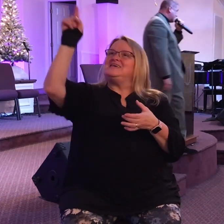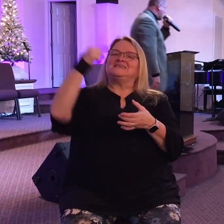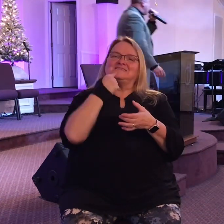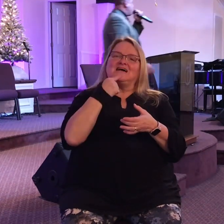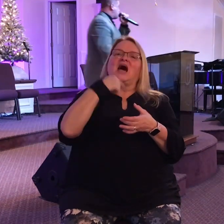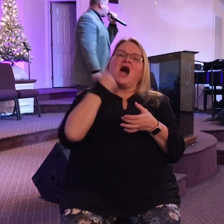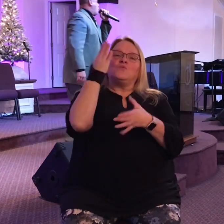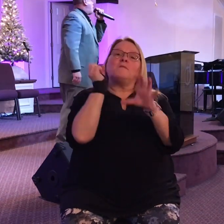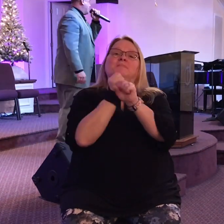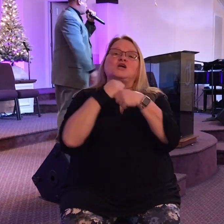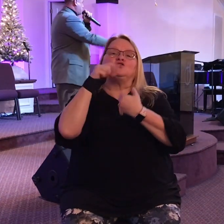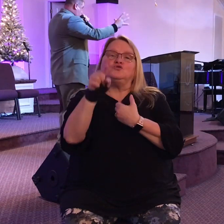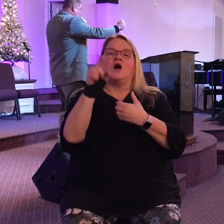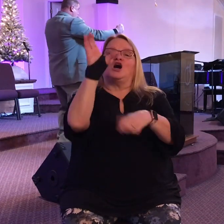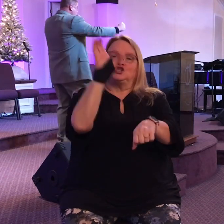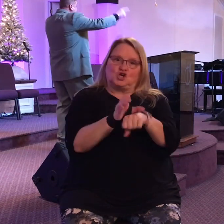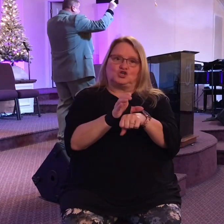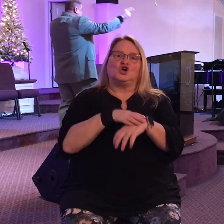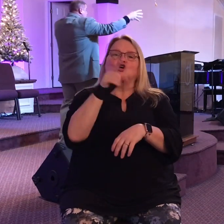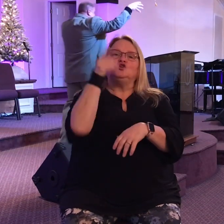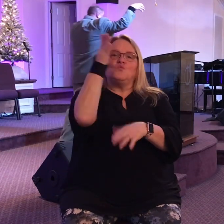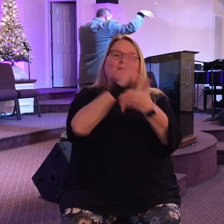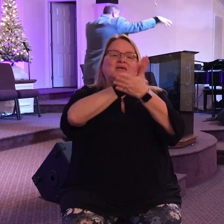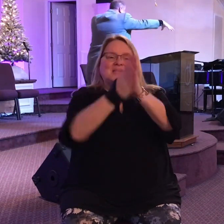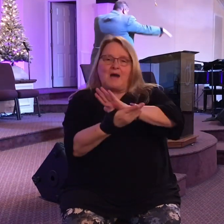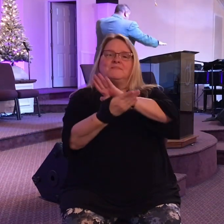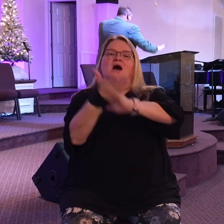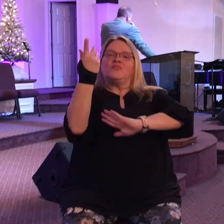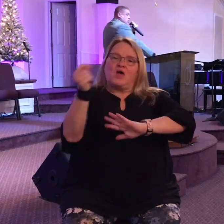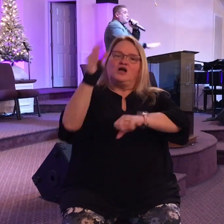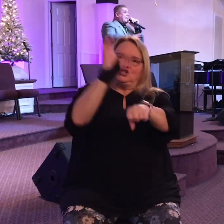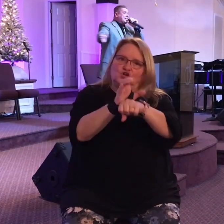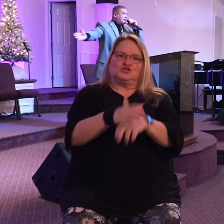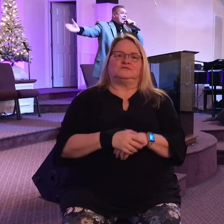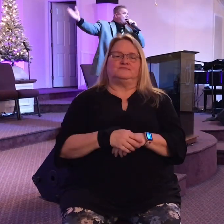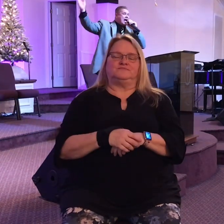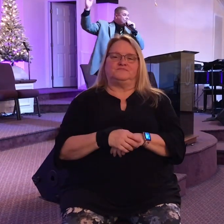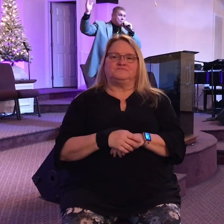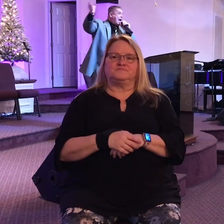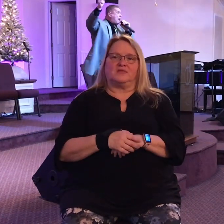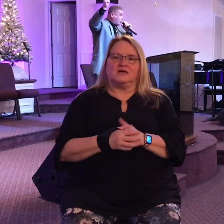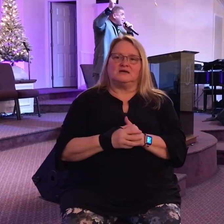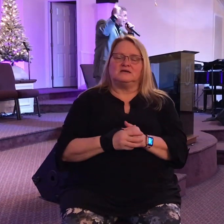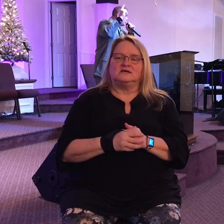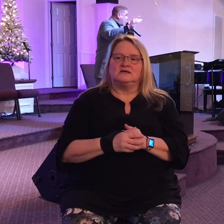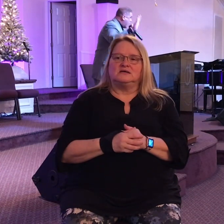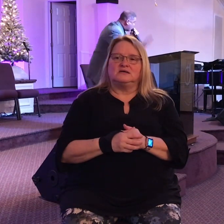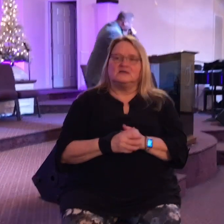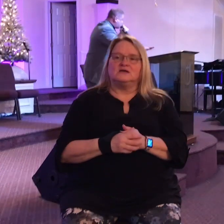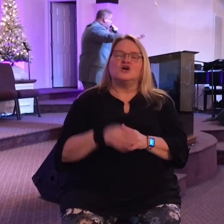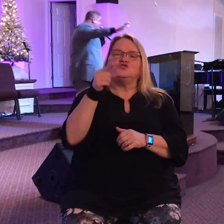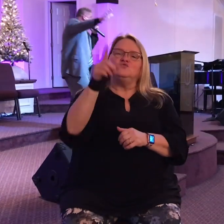prevail against it. There's a promise to the church that you need to be attached to, so the gates of hell have no power in